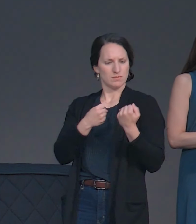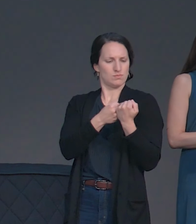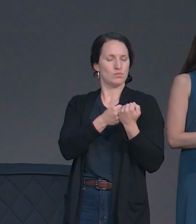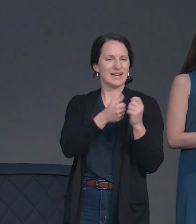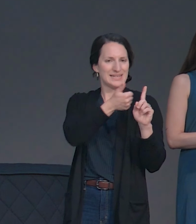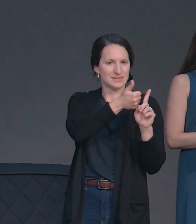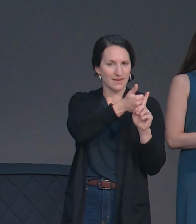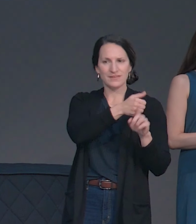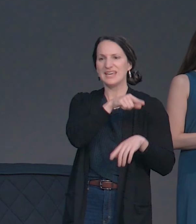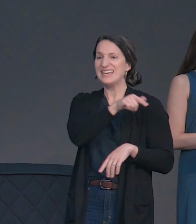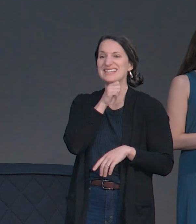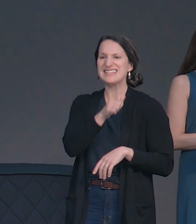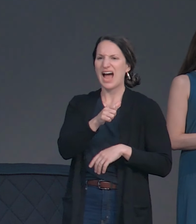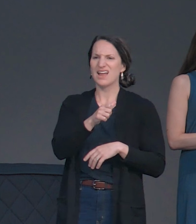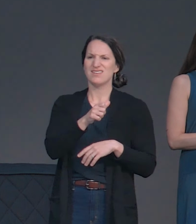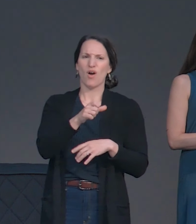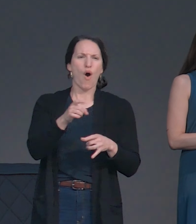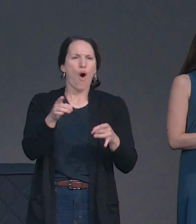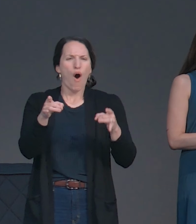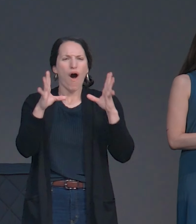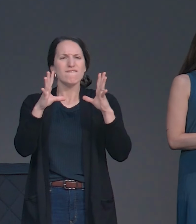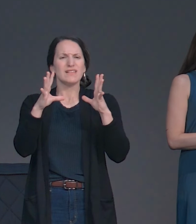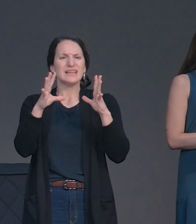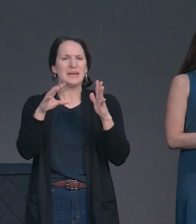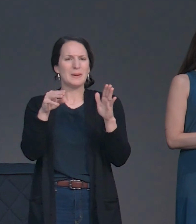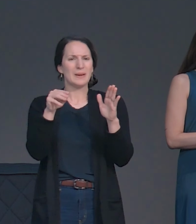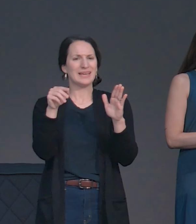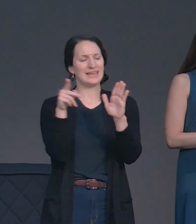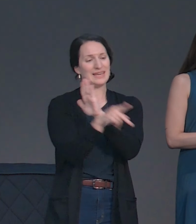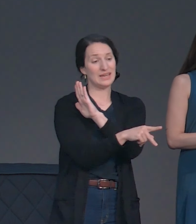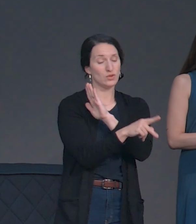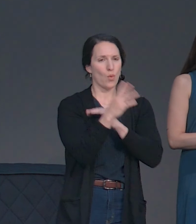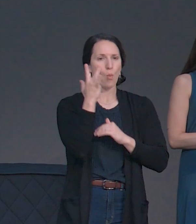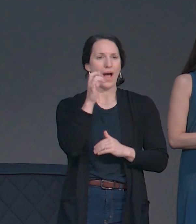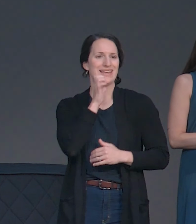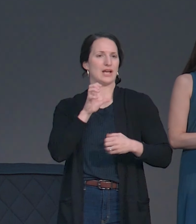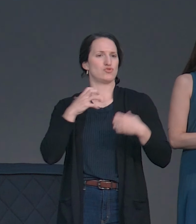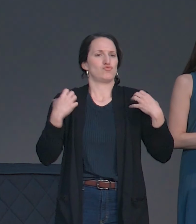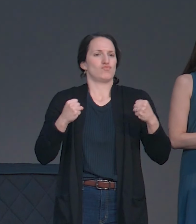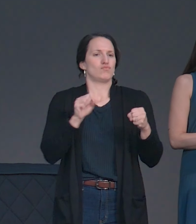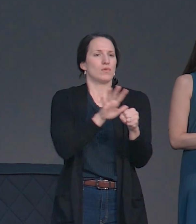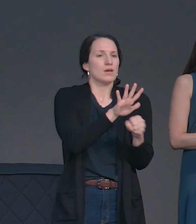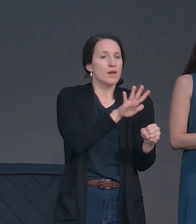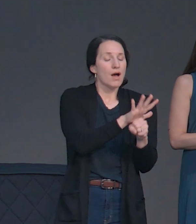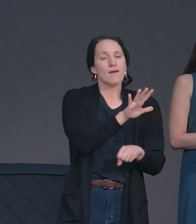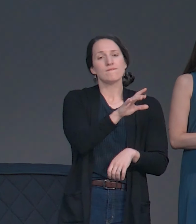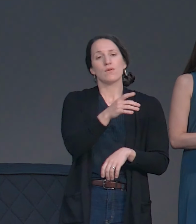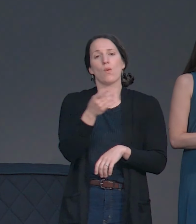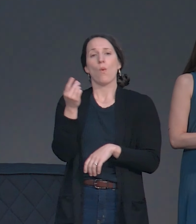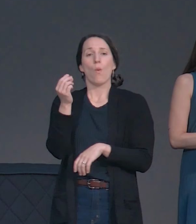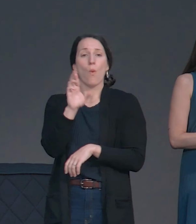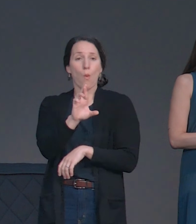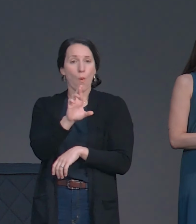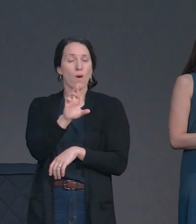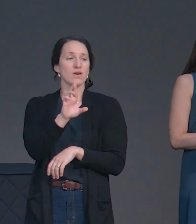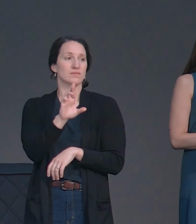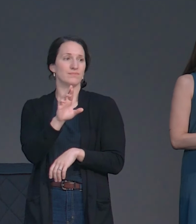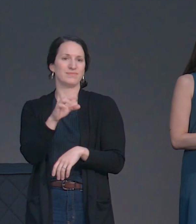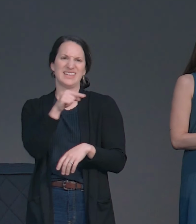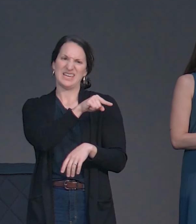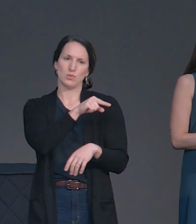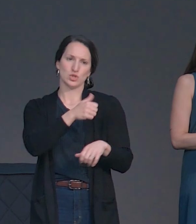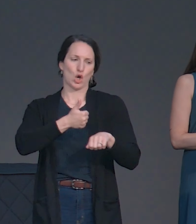lacked strength to defend himself. And he wasn't accused because he was without the right representation during